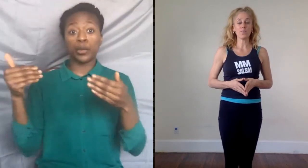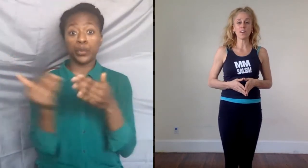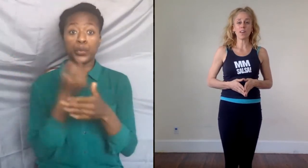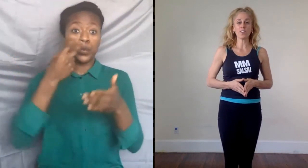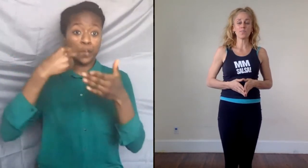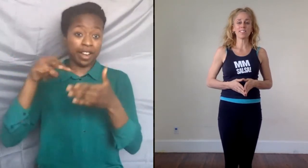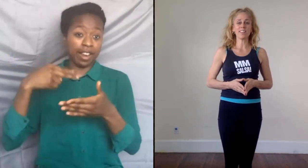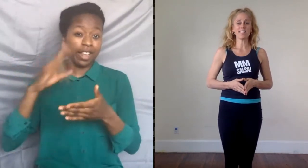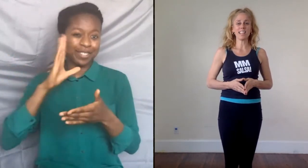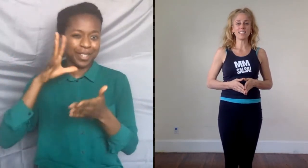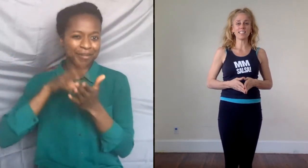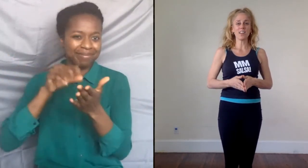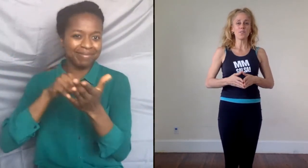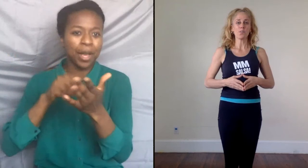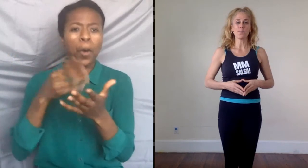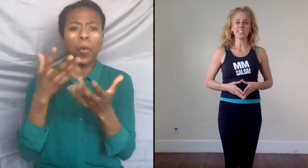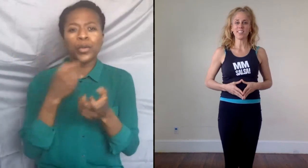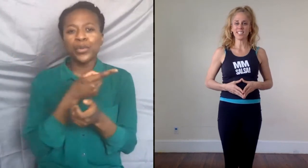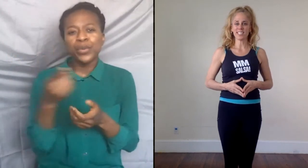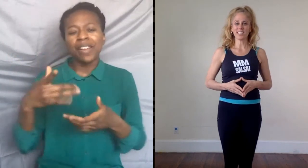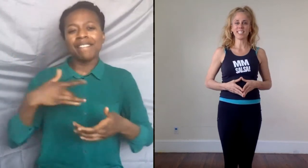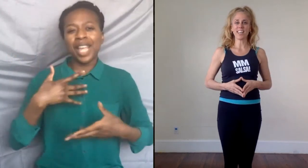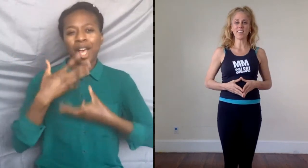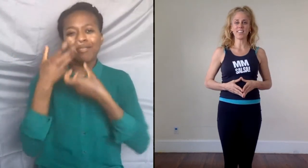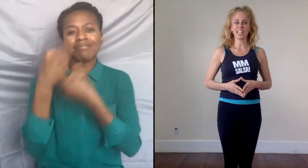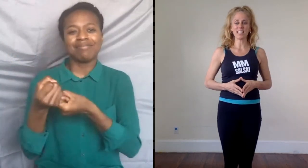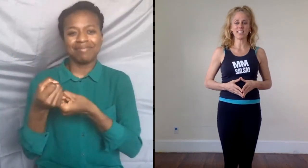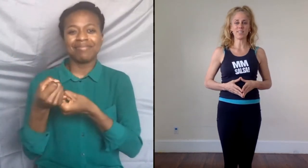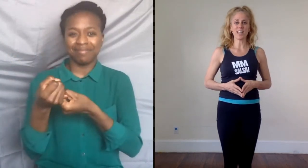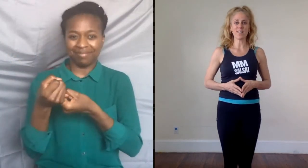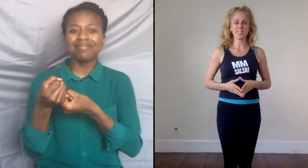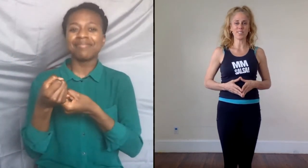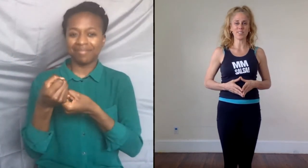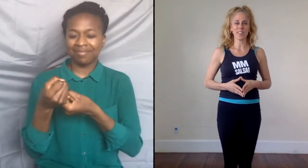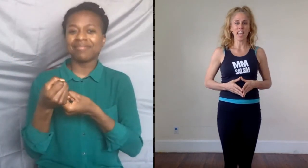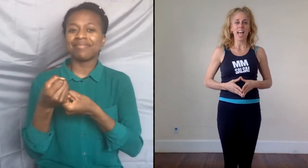confident about our Cuban salsa dancing for when we start dancing together again